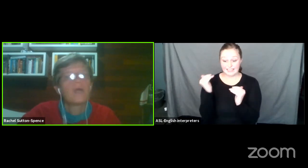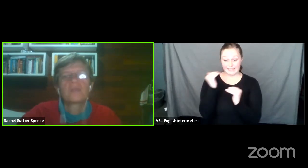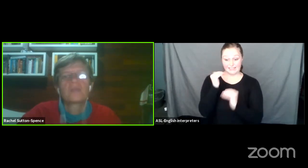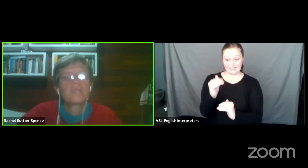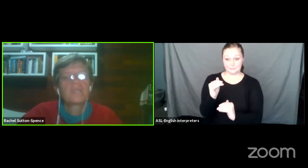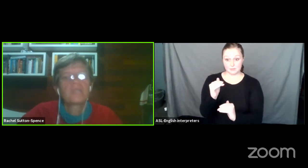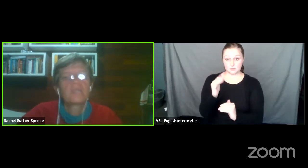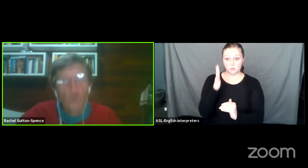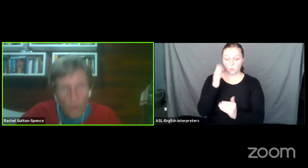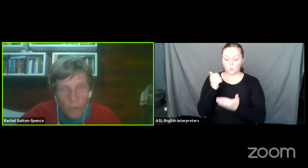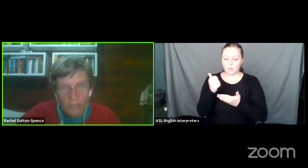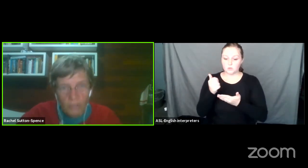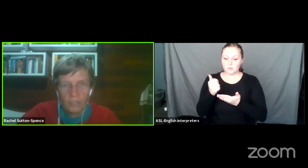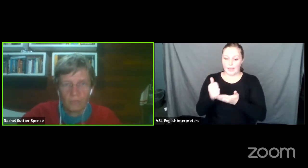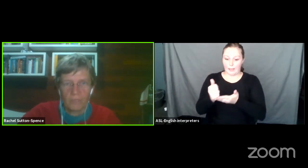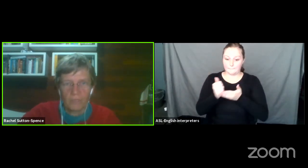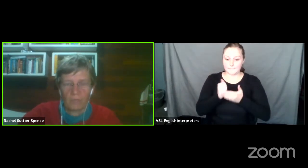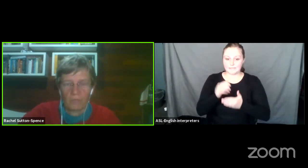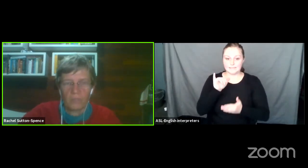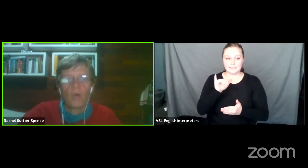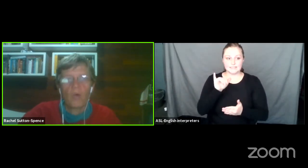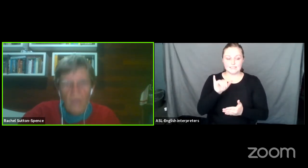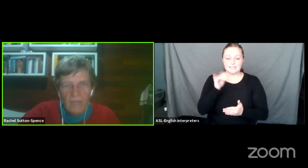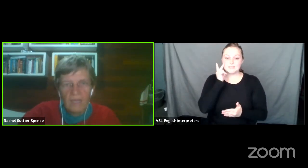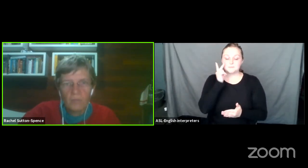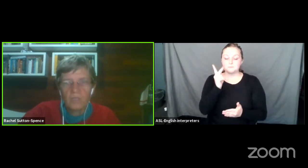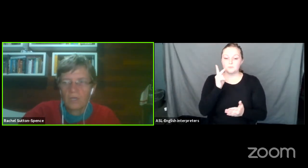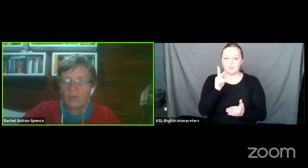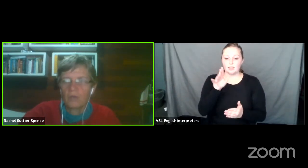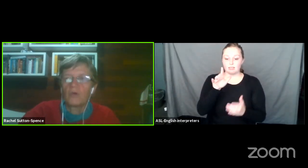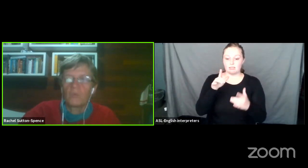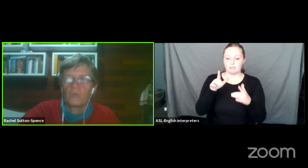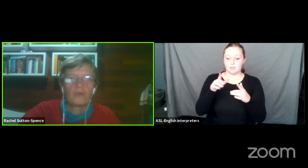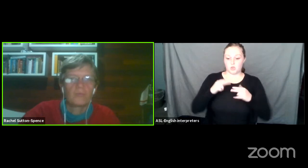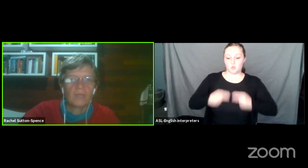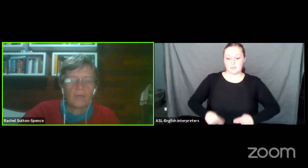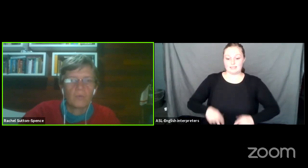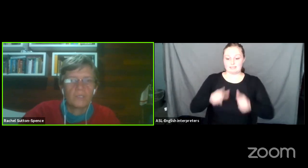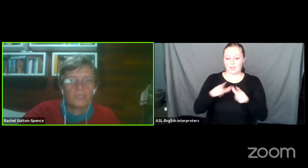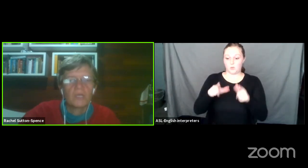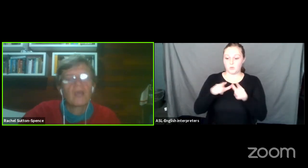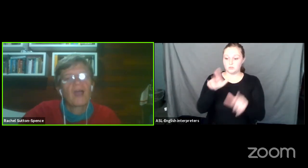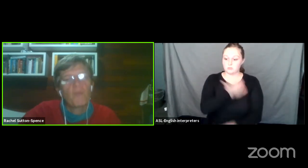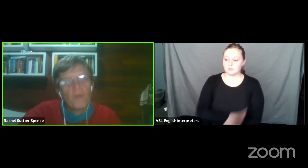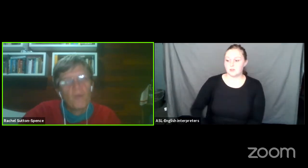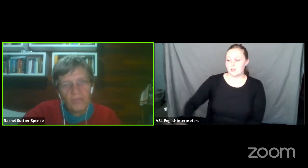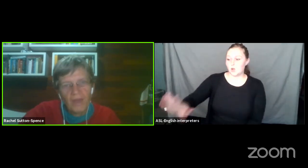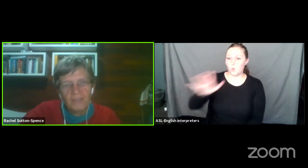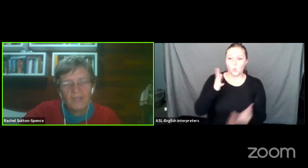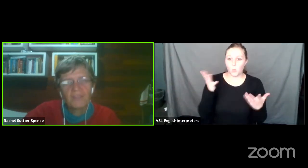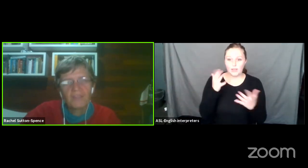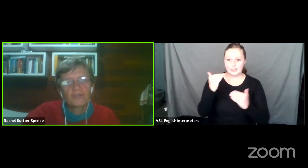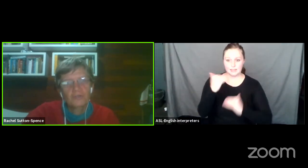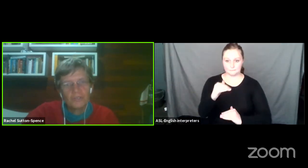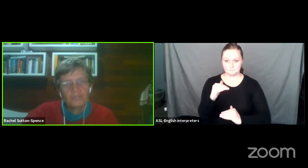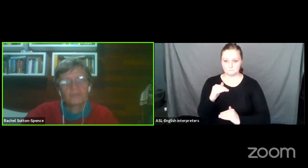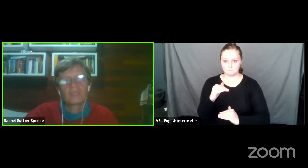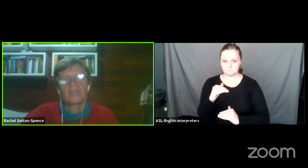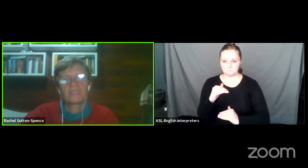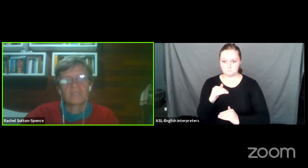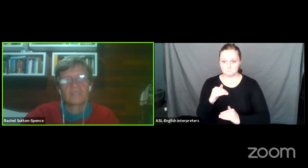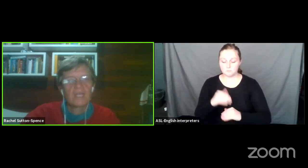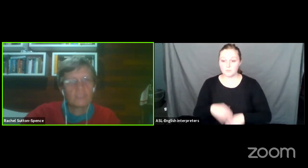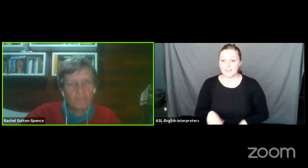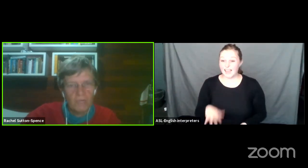see the limits of all human language. Where can we go with human language? And with that, I think the crucial